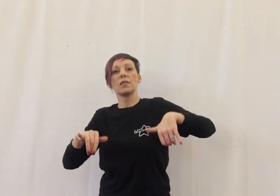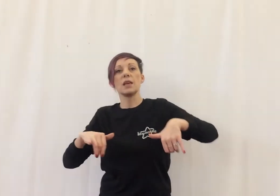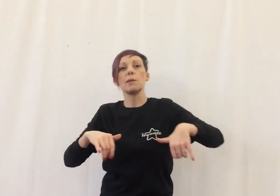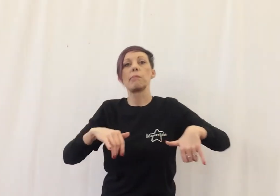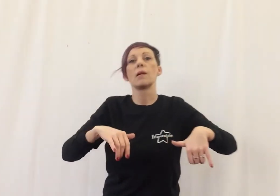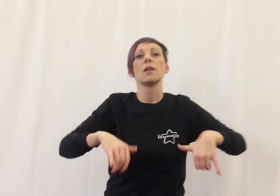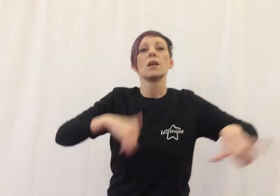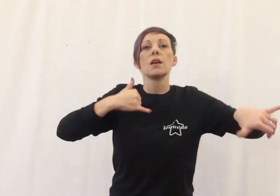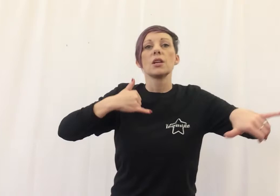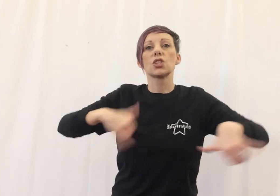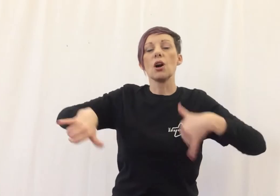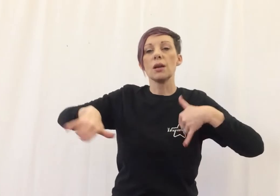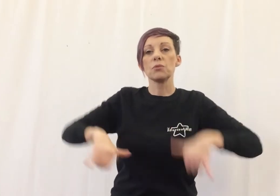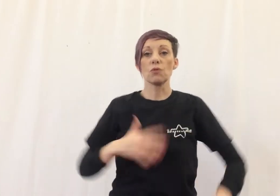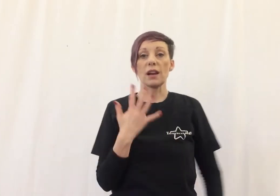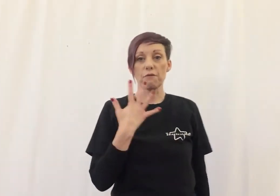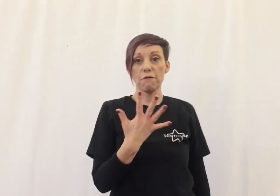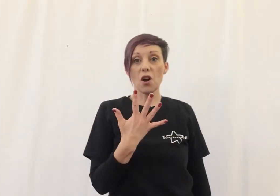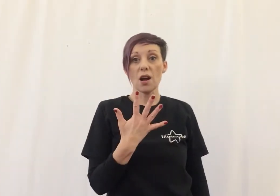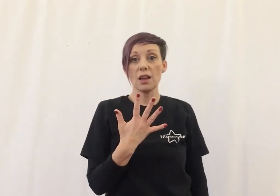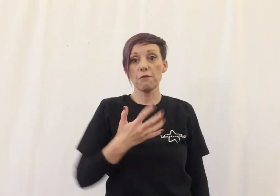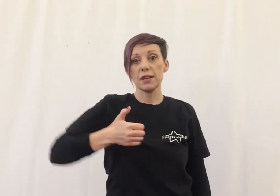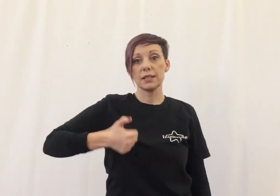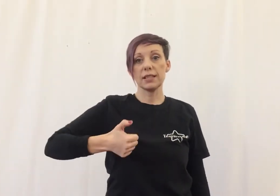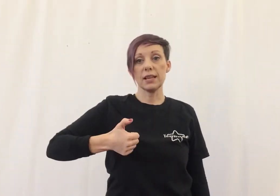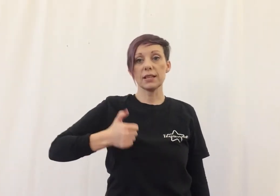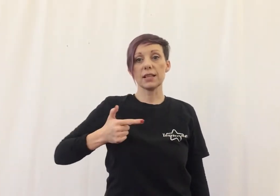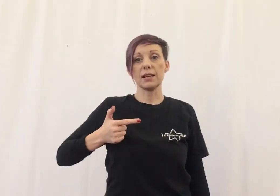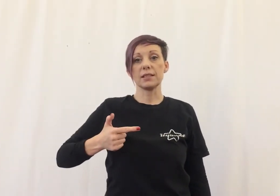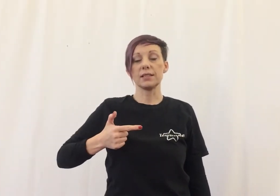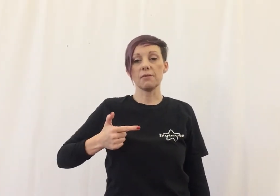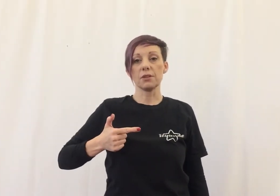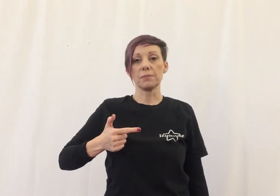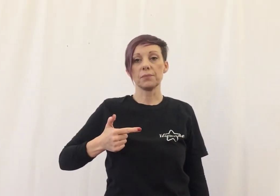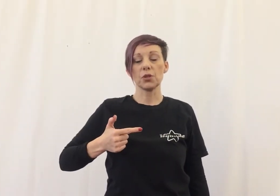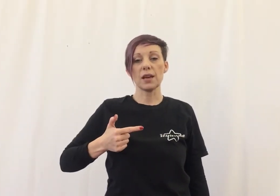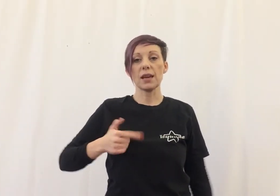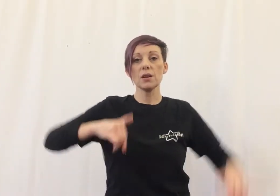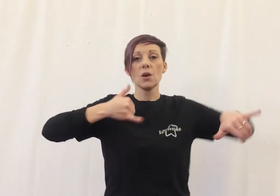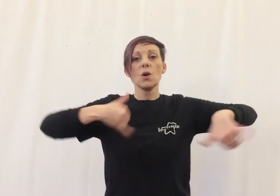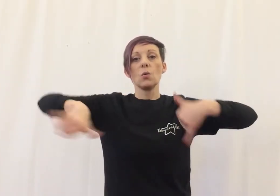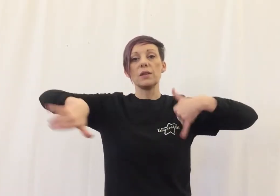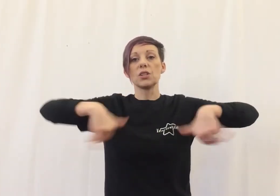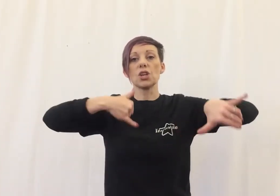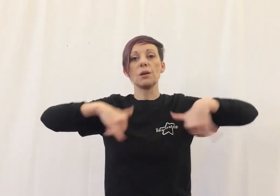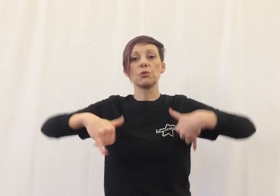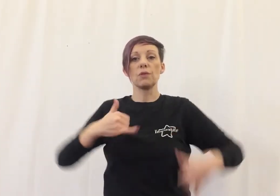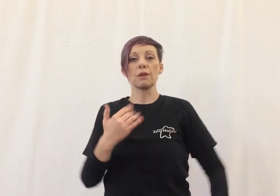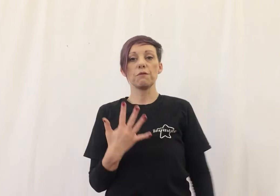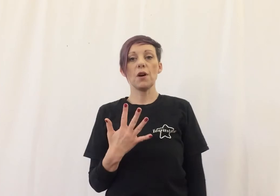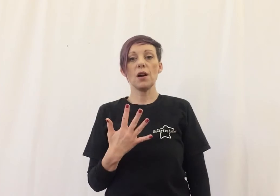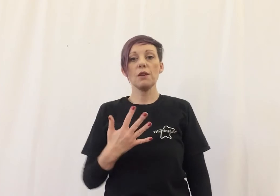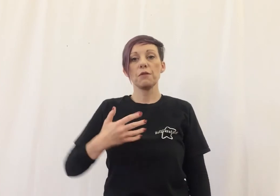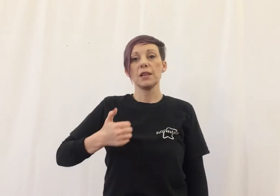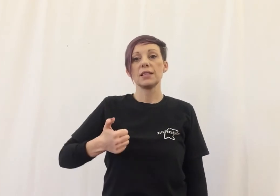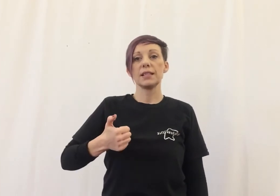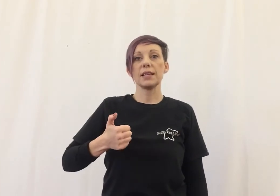the chimes ring 5, 6 and 7. Do that again. When the chimes ring 5, 6